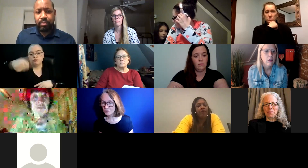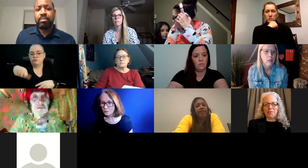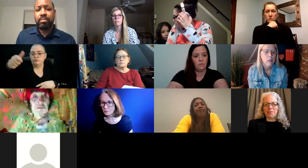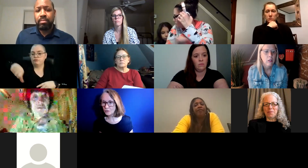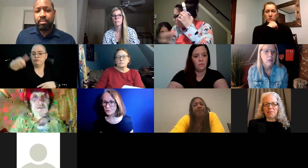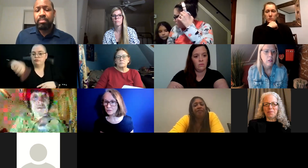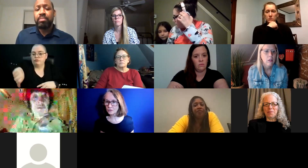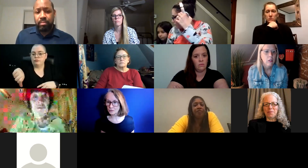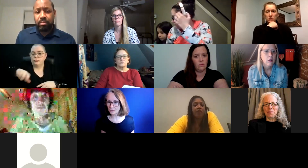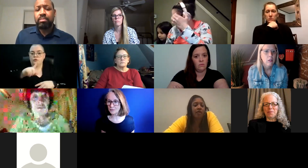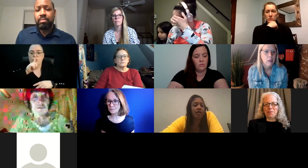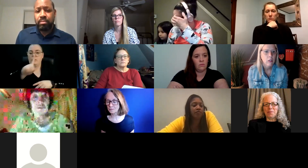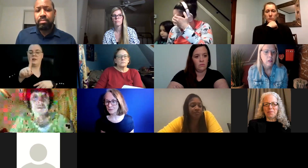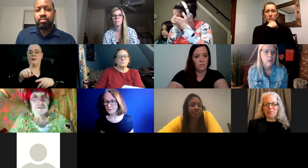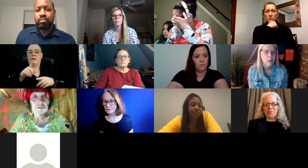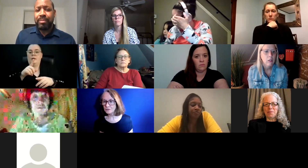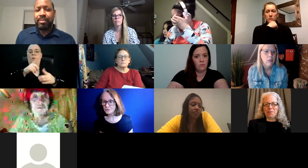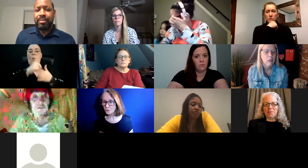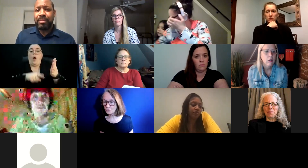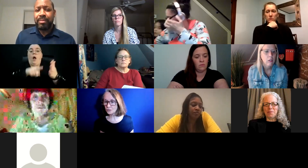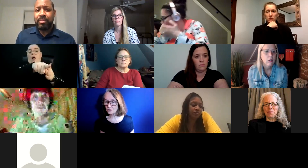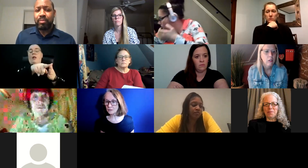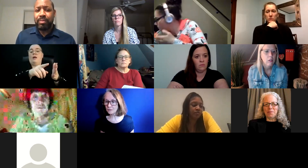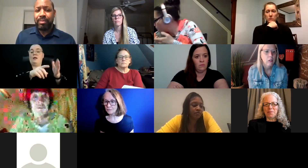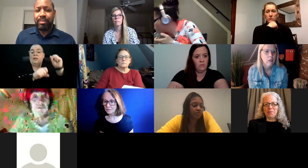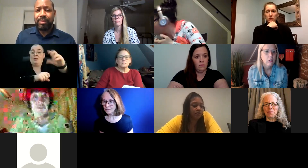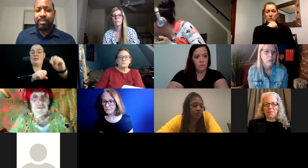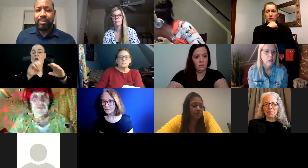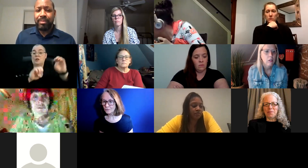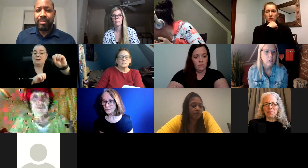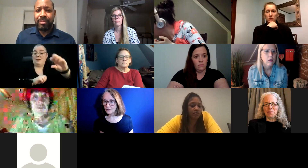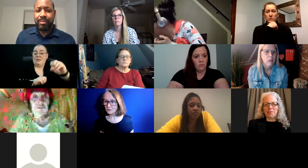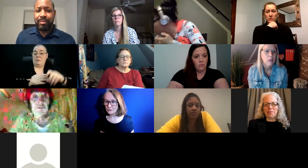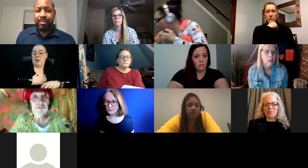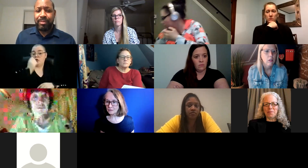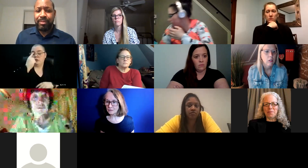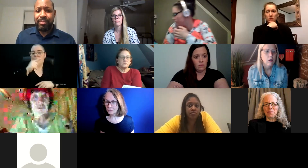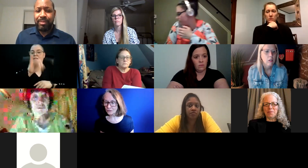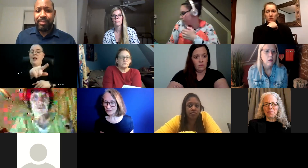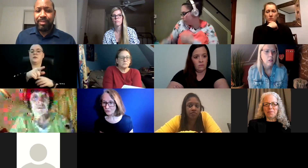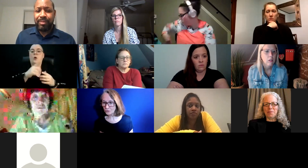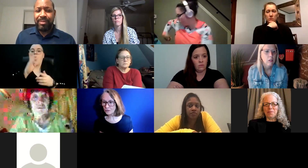determine whether or not to accept them. So really, what Ernest told us,